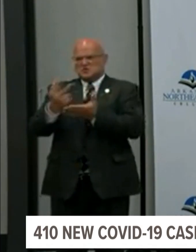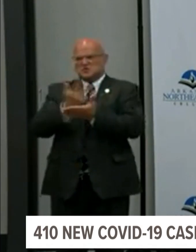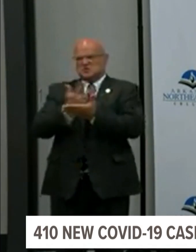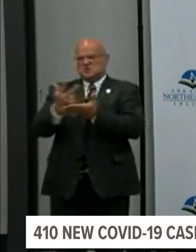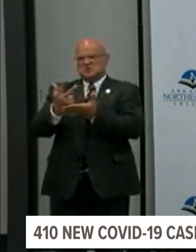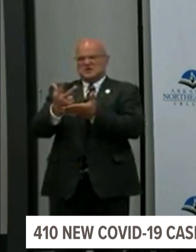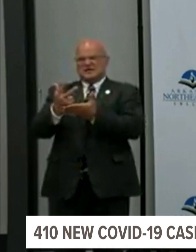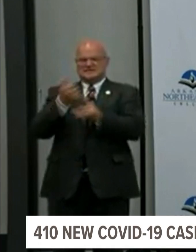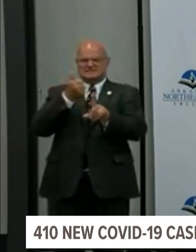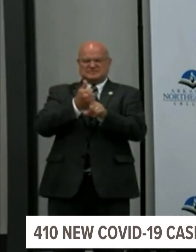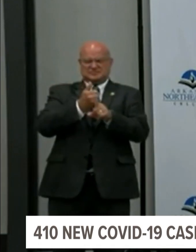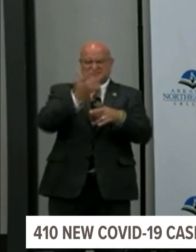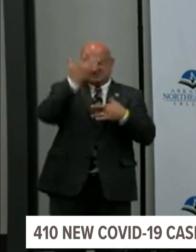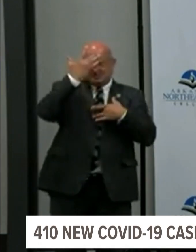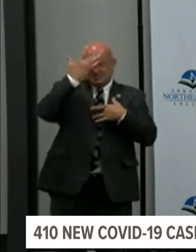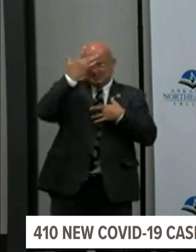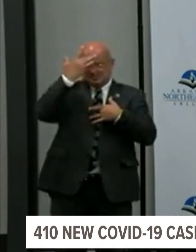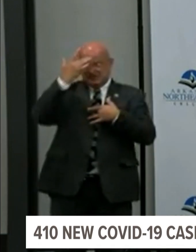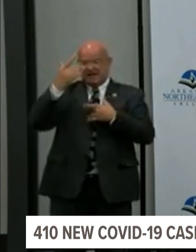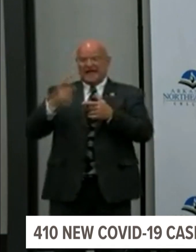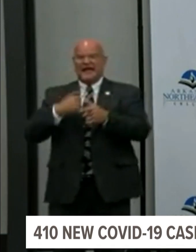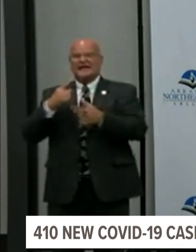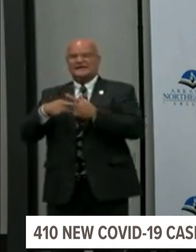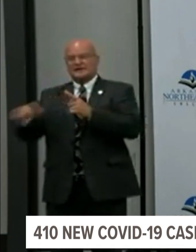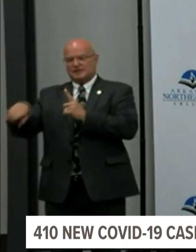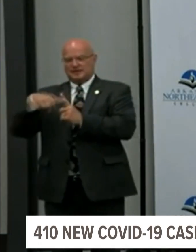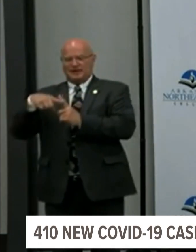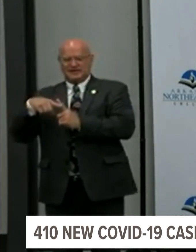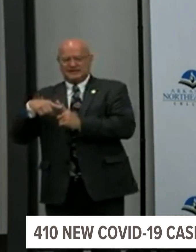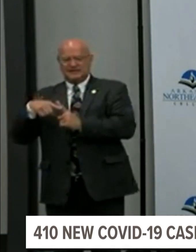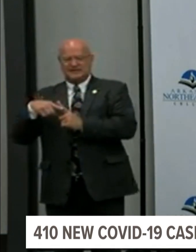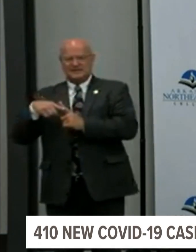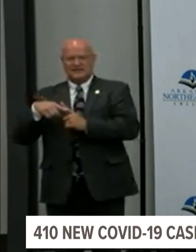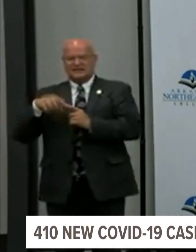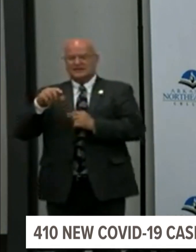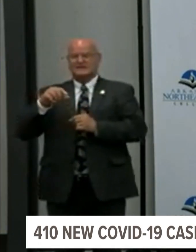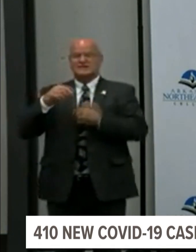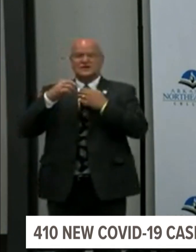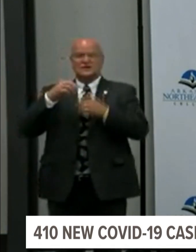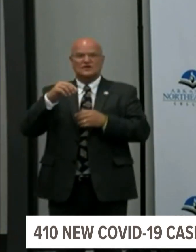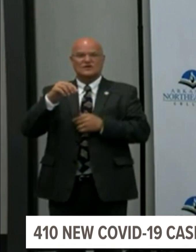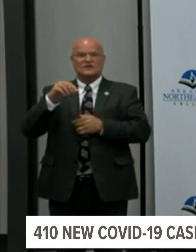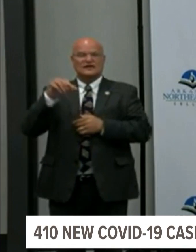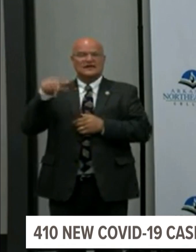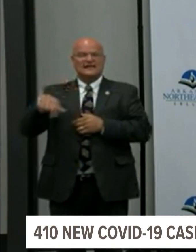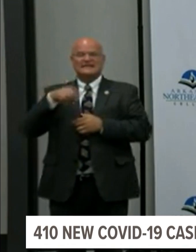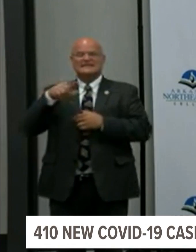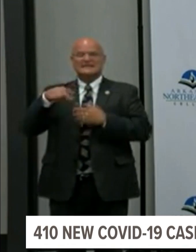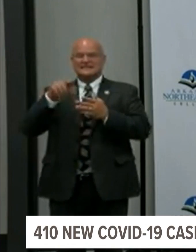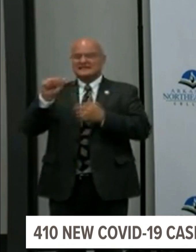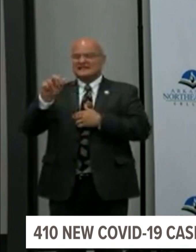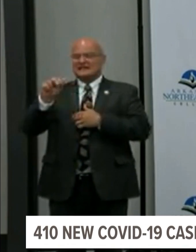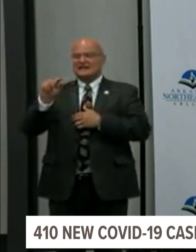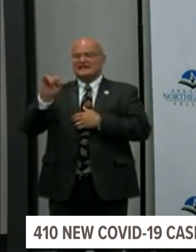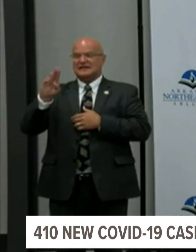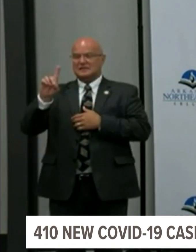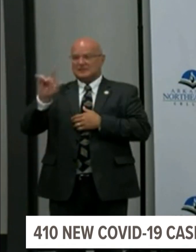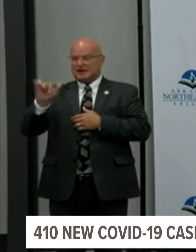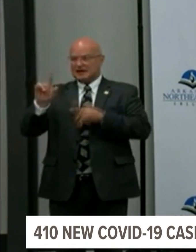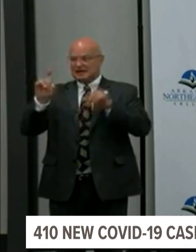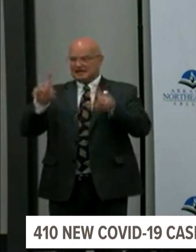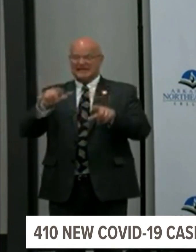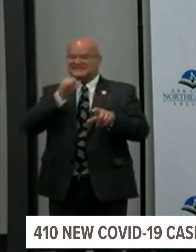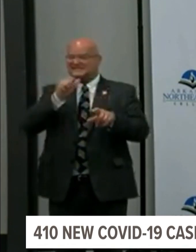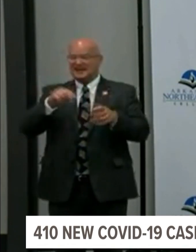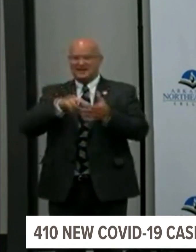you've been infected. So these tests are not useful for making decisions about whether someone needs to be isolated or not.